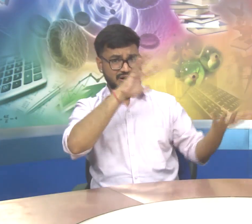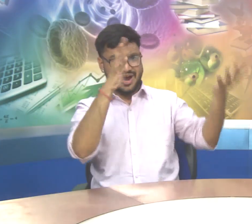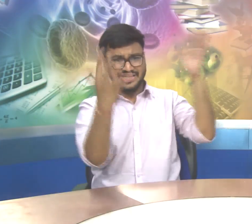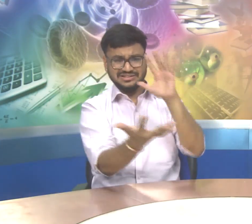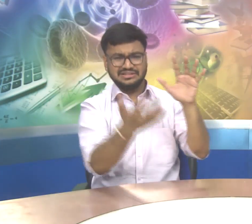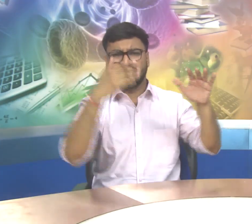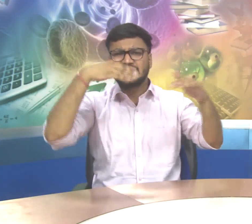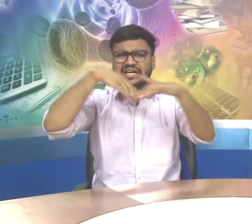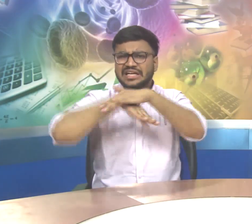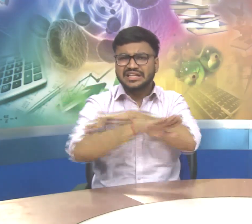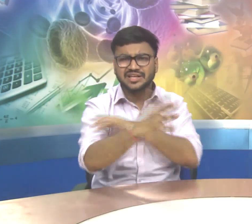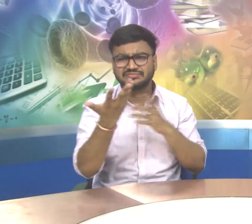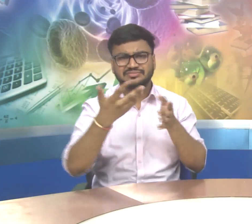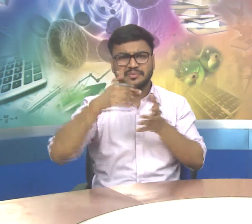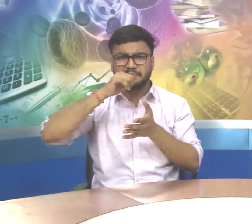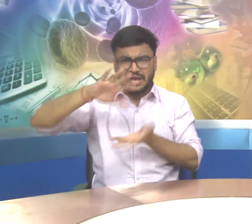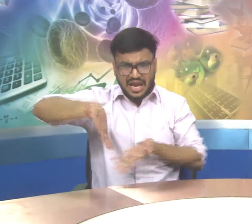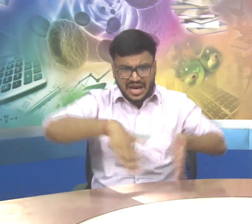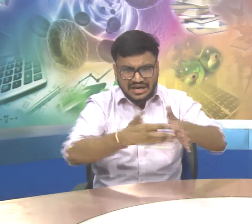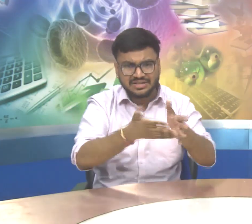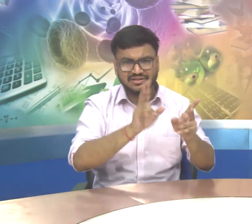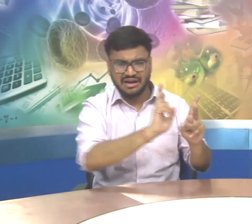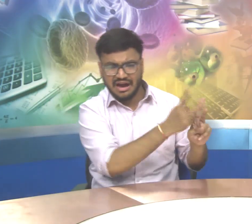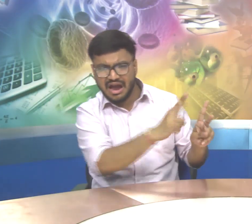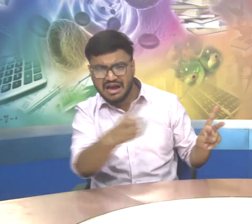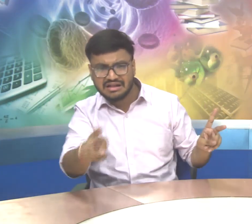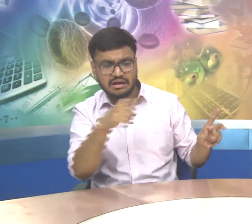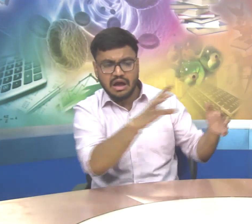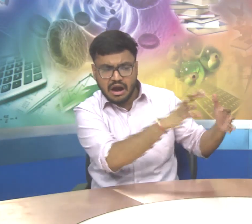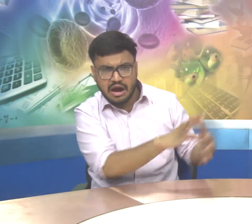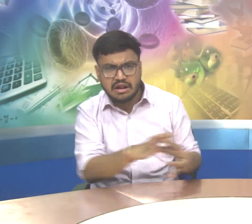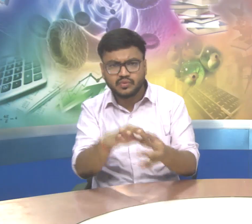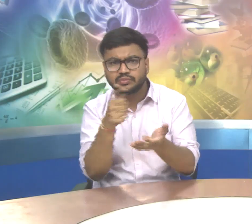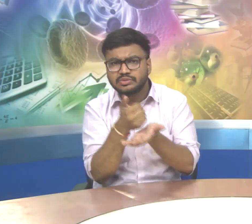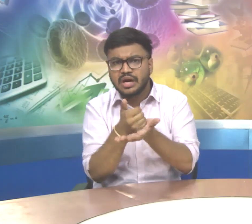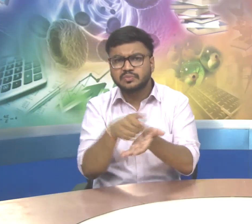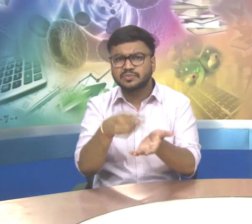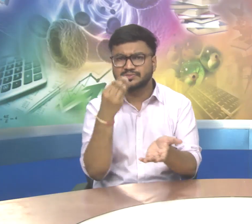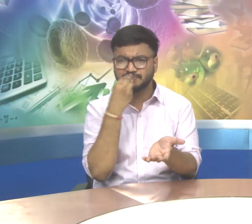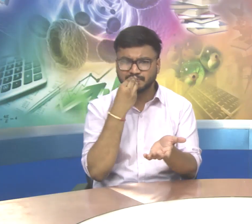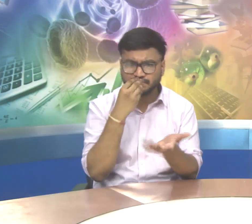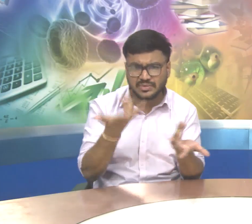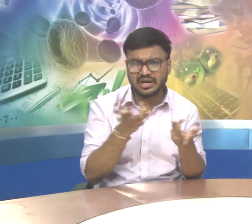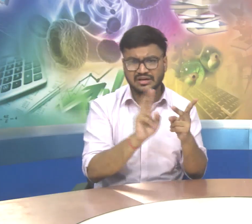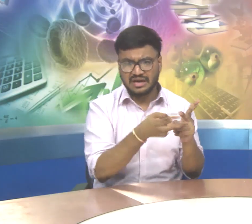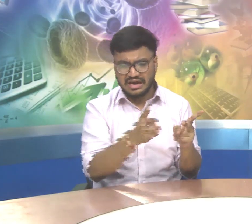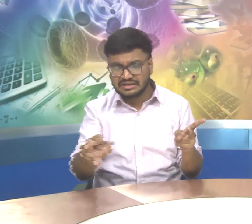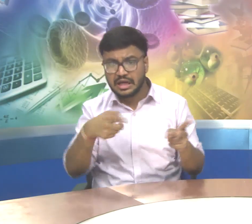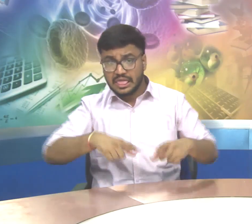They can describe the interaction between primitive society and environment in terms